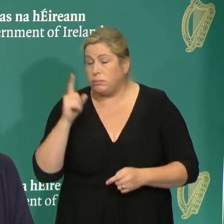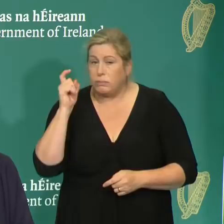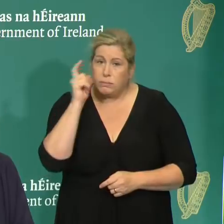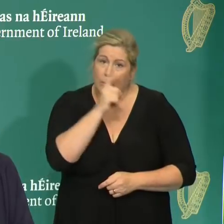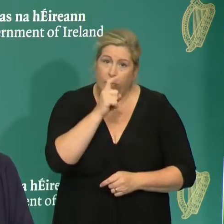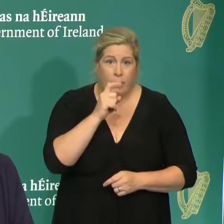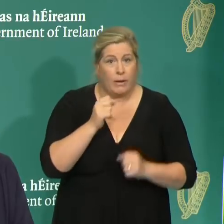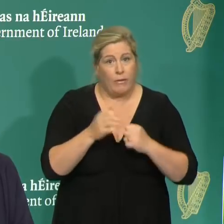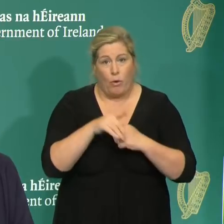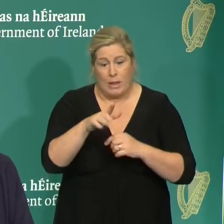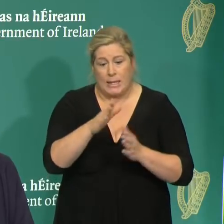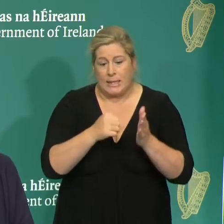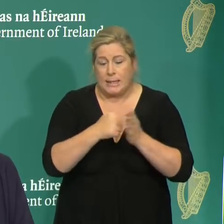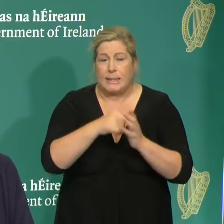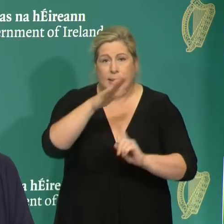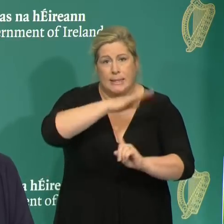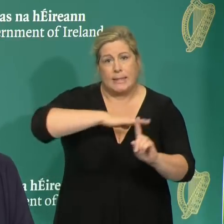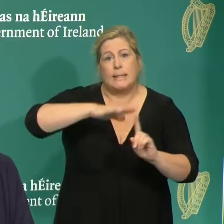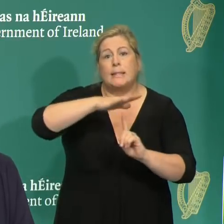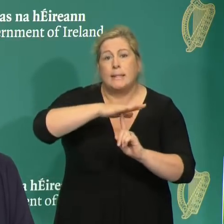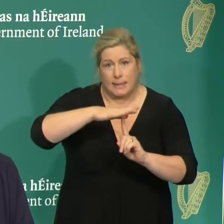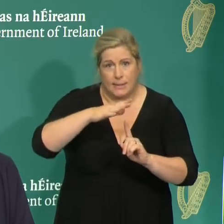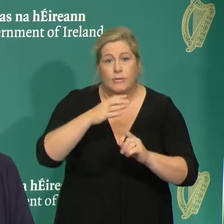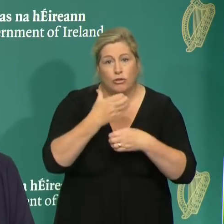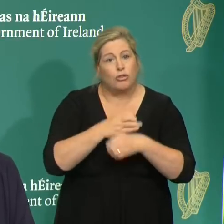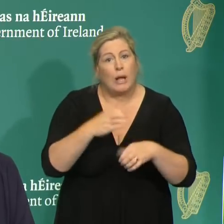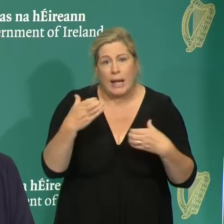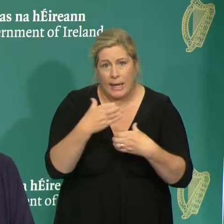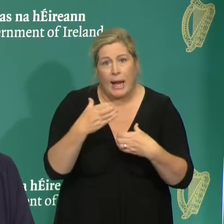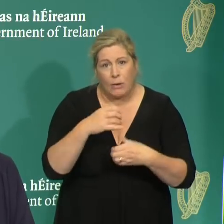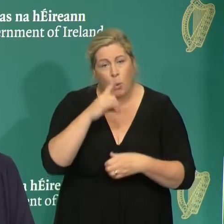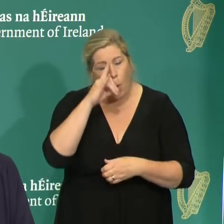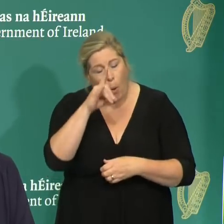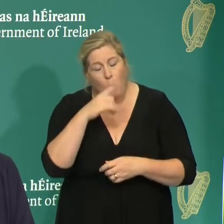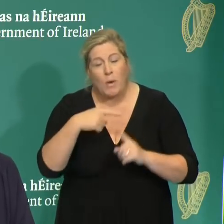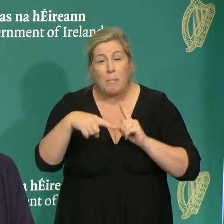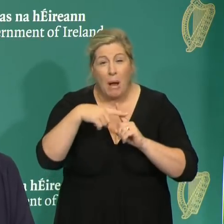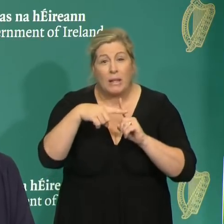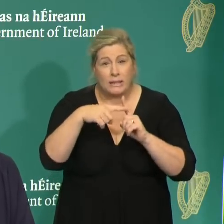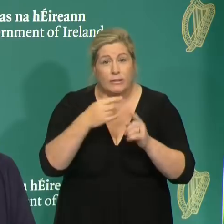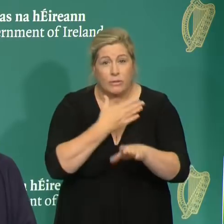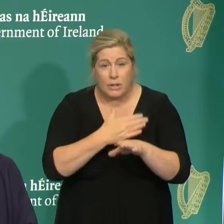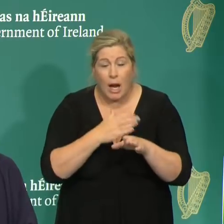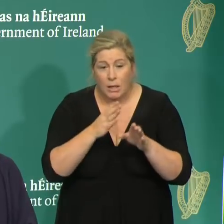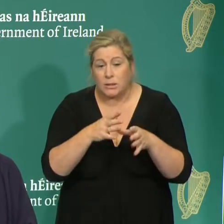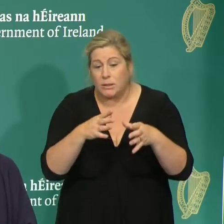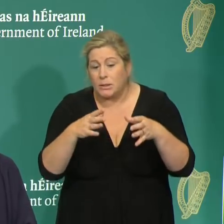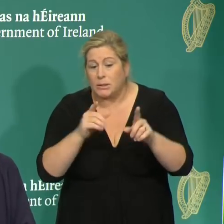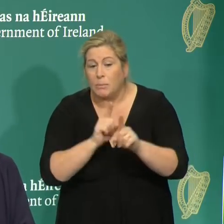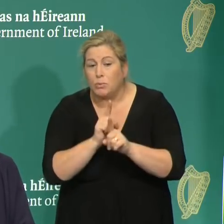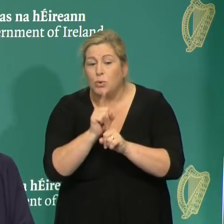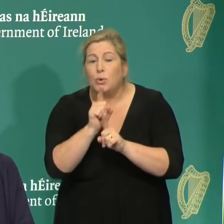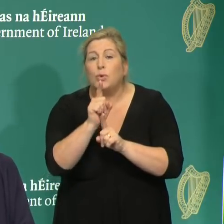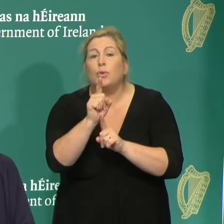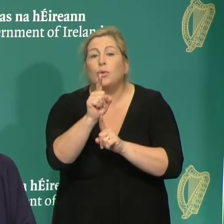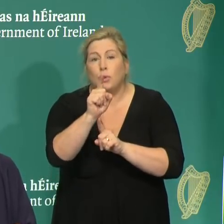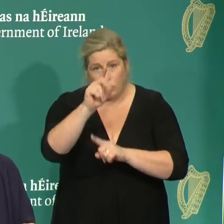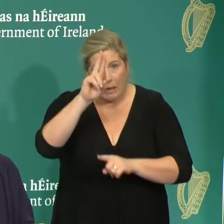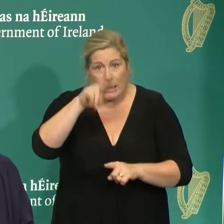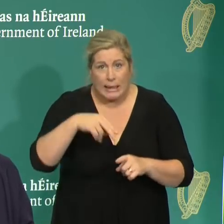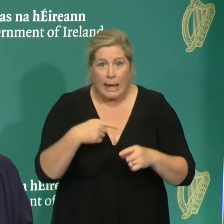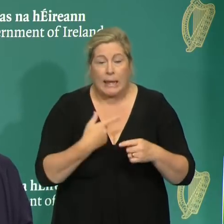childcare, and it is hoped that these positive trends will continue and that our childcare providers can continue to overcome the